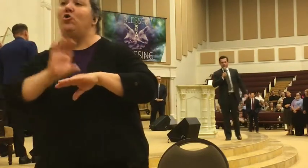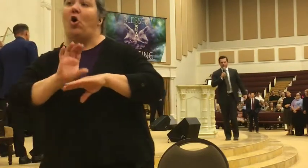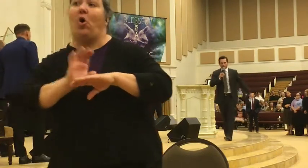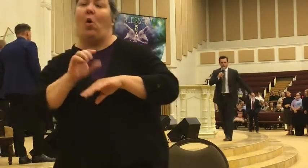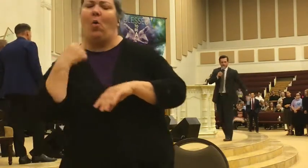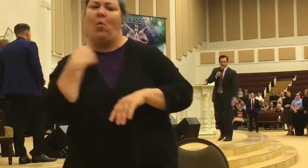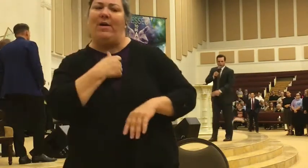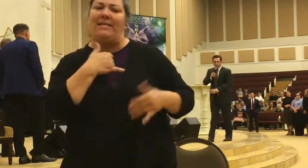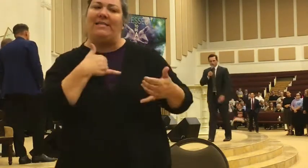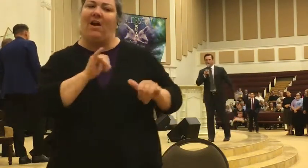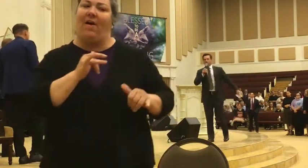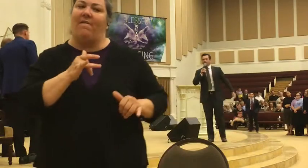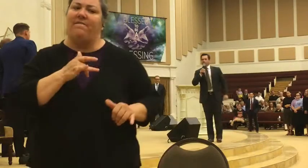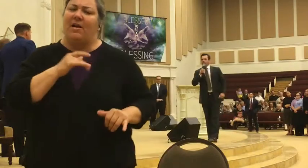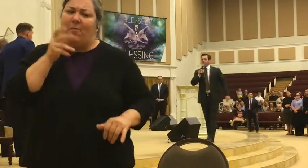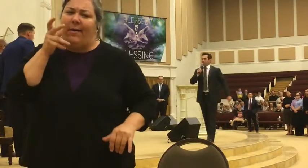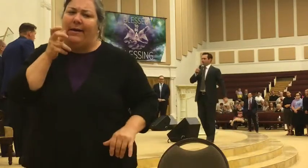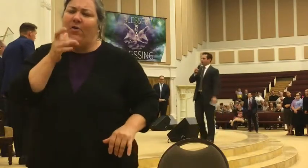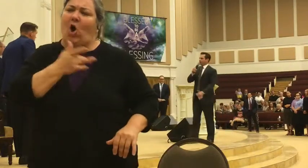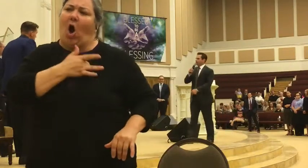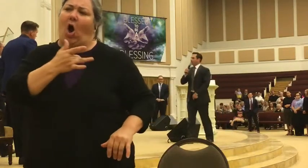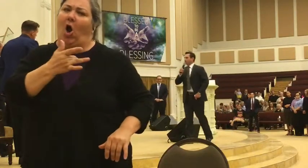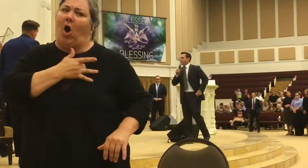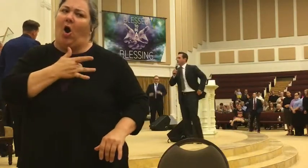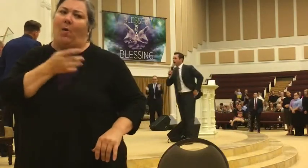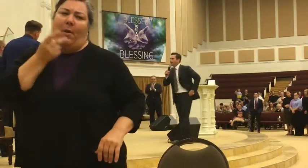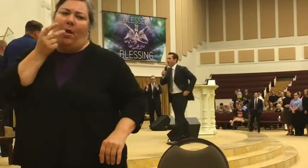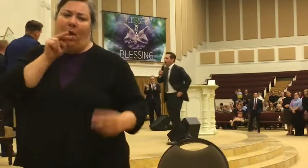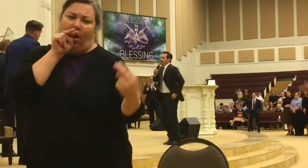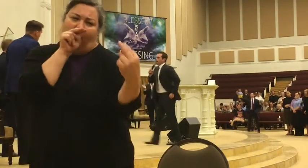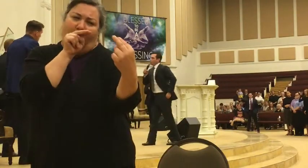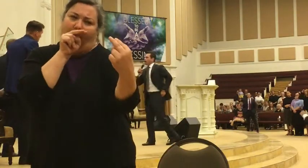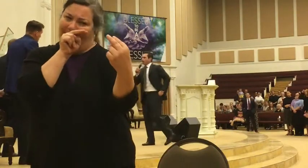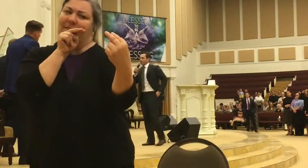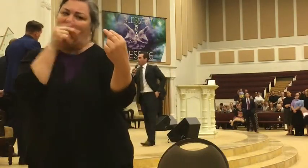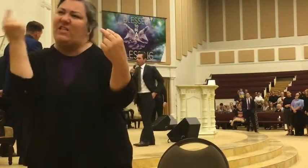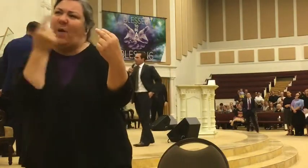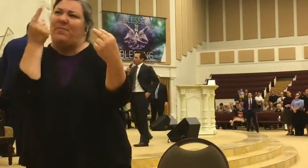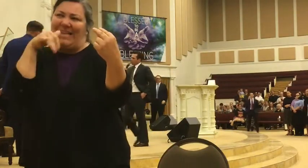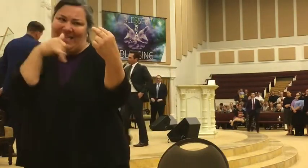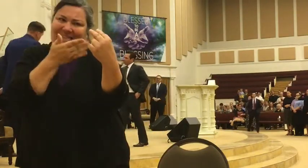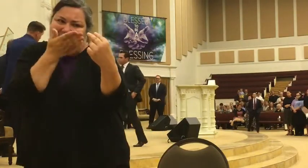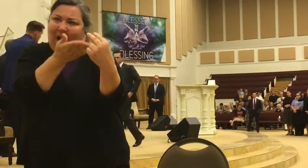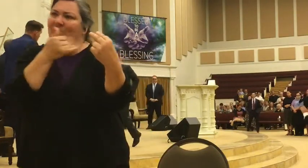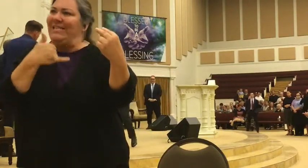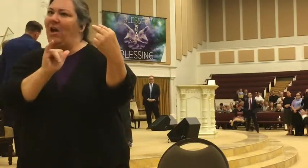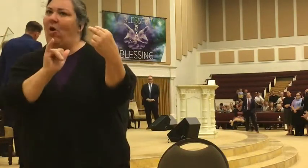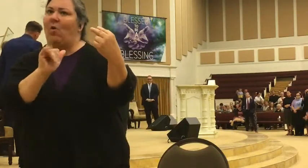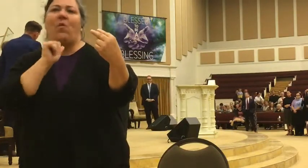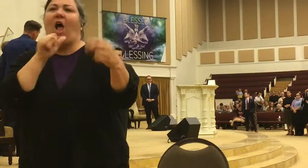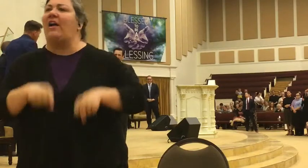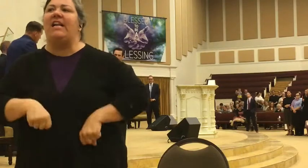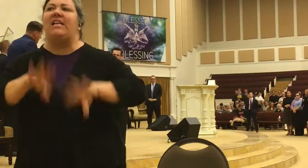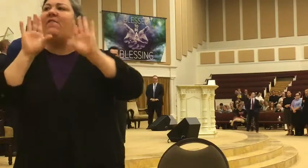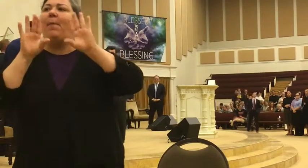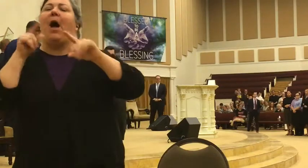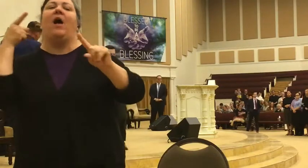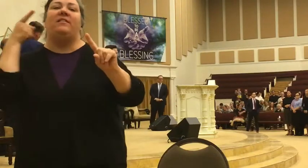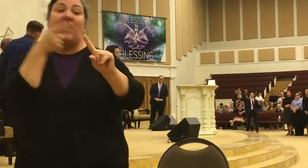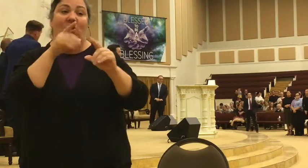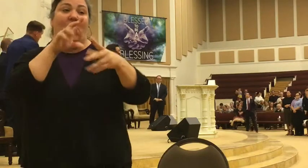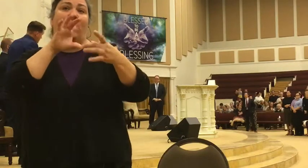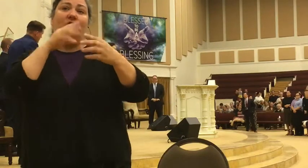heartbeat left. We looked in those eyes and we said, there's a little something in there. And we're not going to stop until we free you from that prison you're